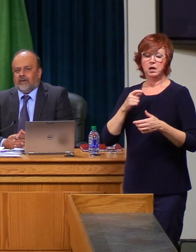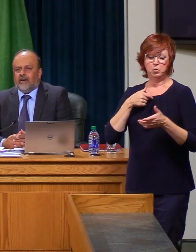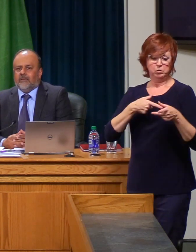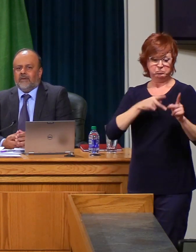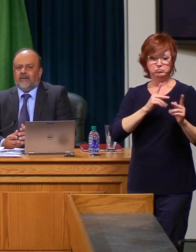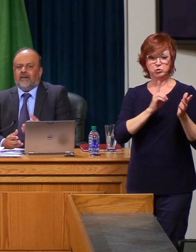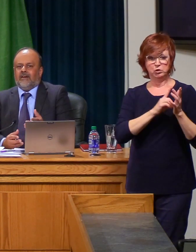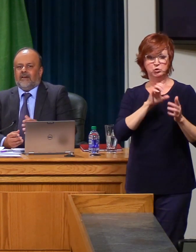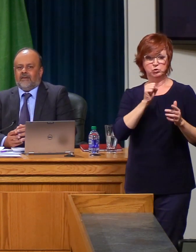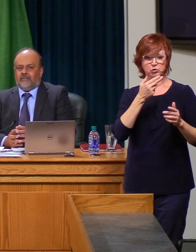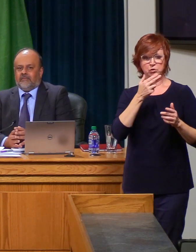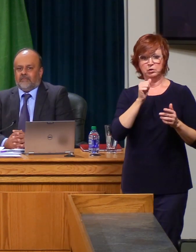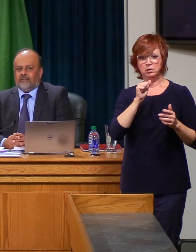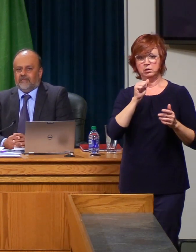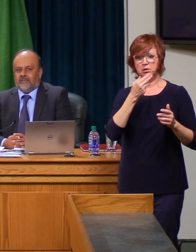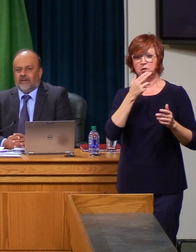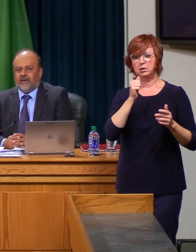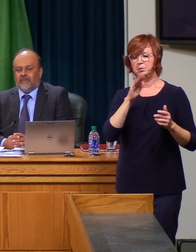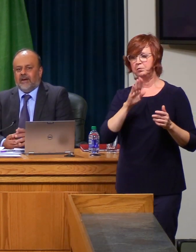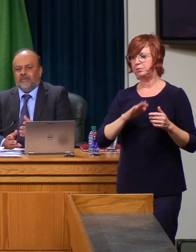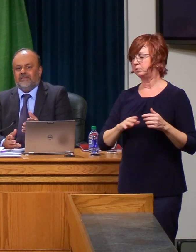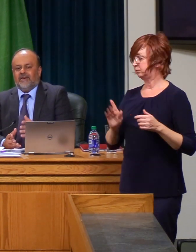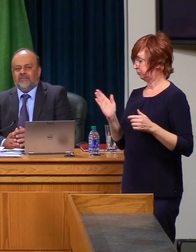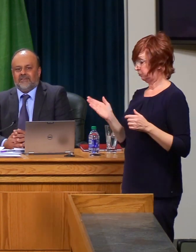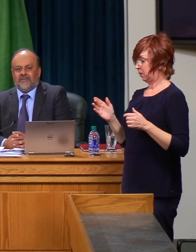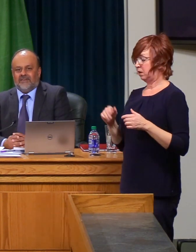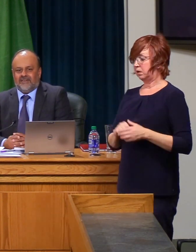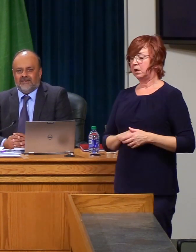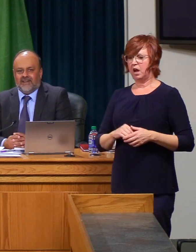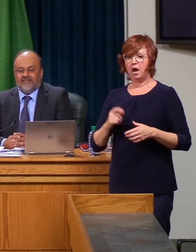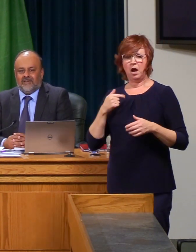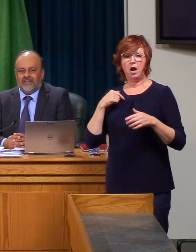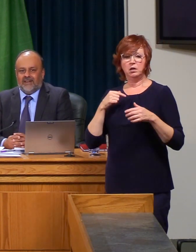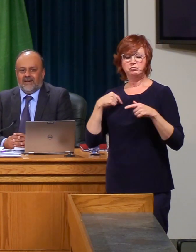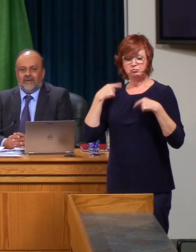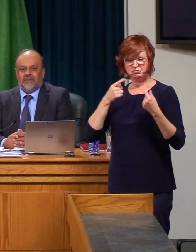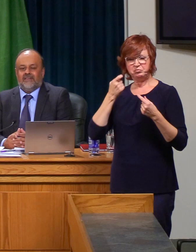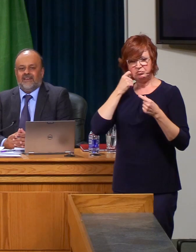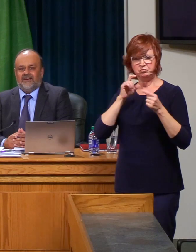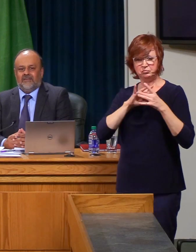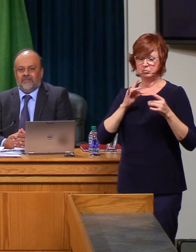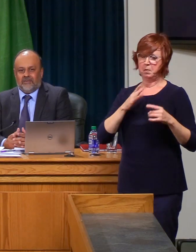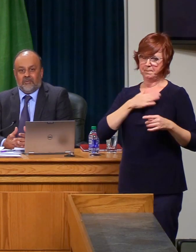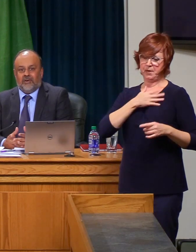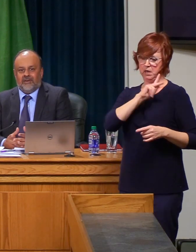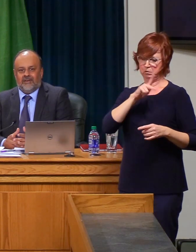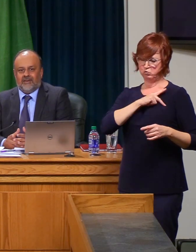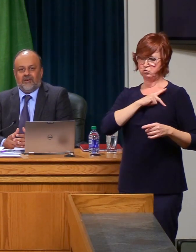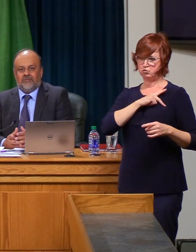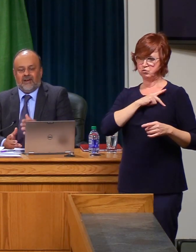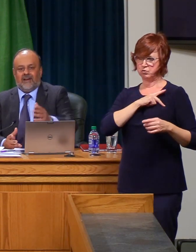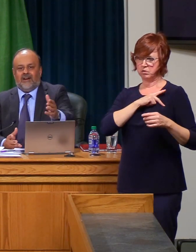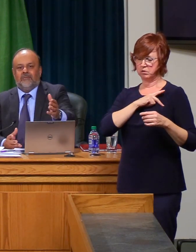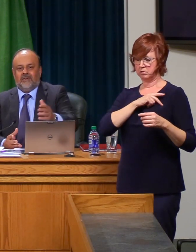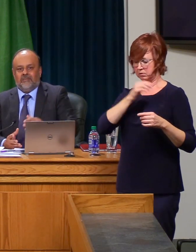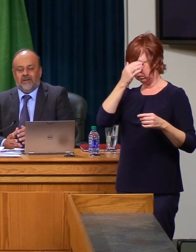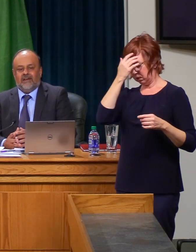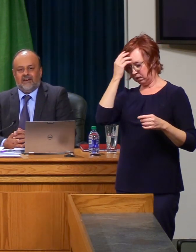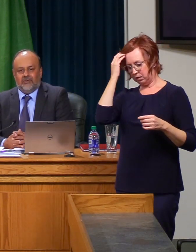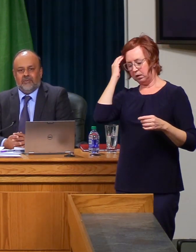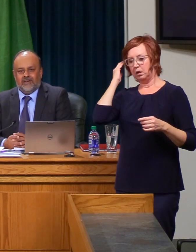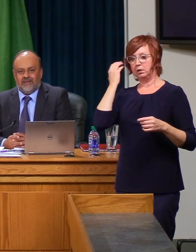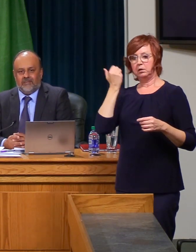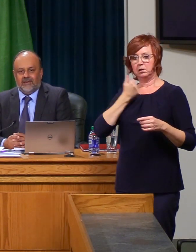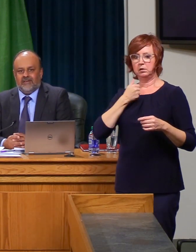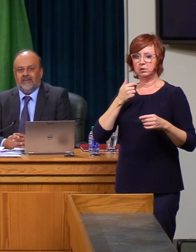go, and then I will speak to what the law of the province is. I've been saying for several days now that I personally avoid crowds where I can't